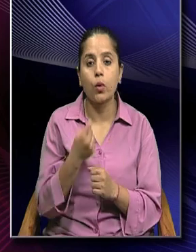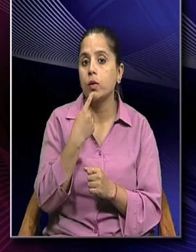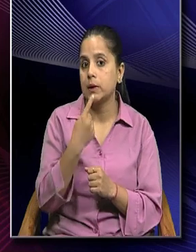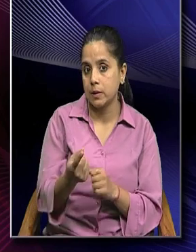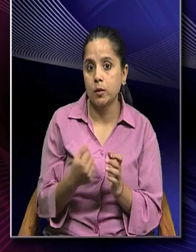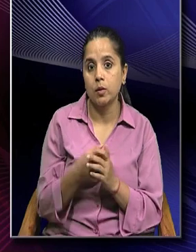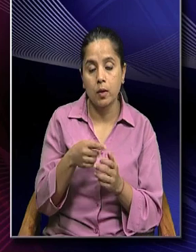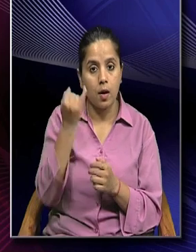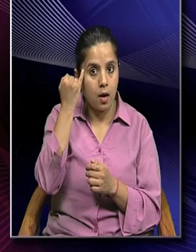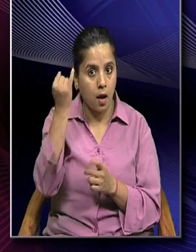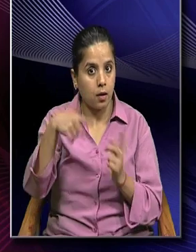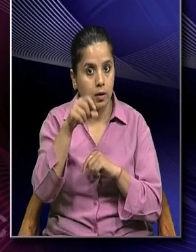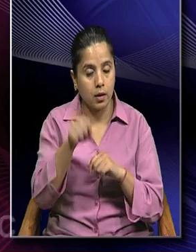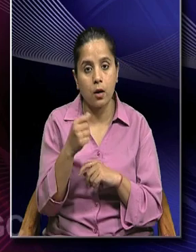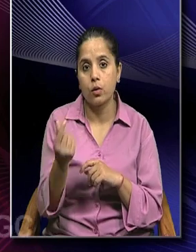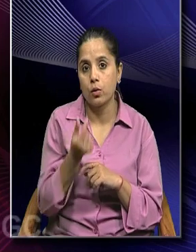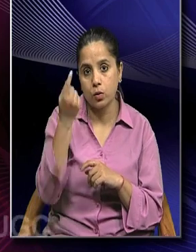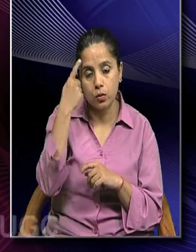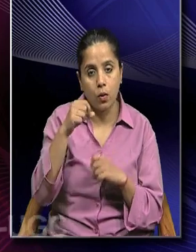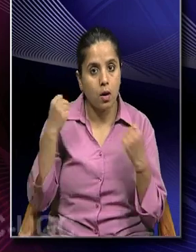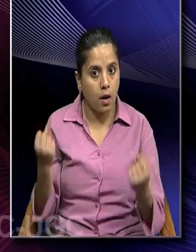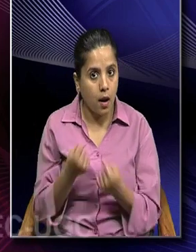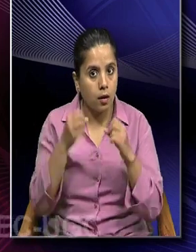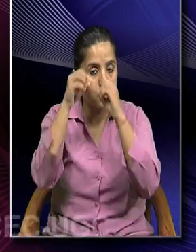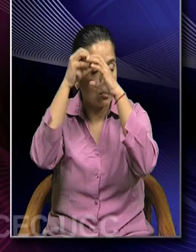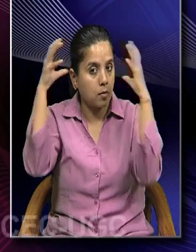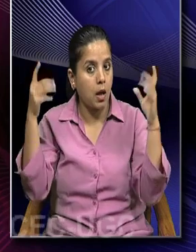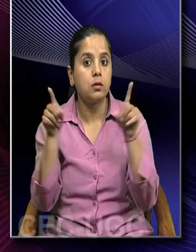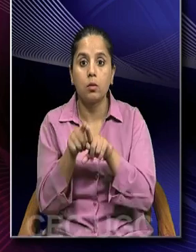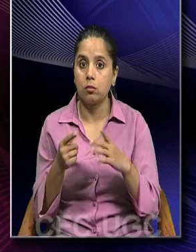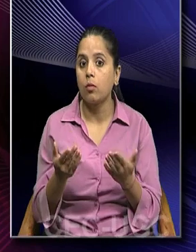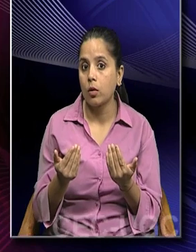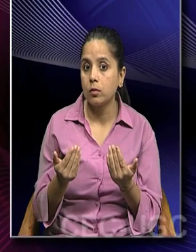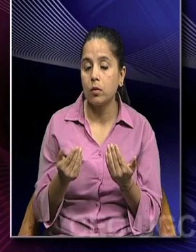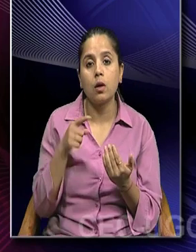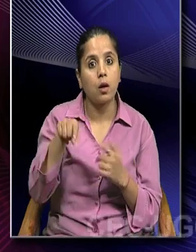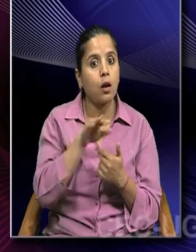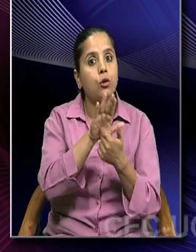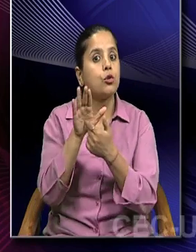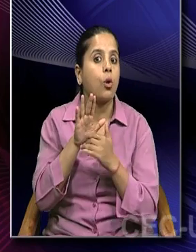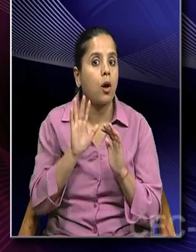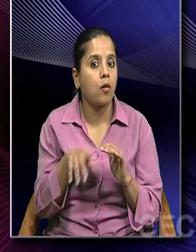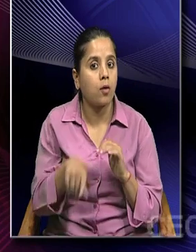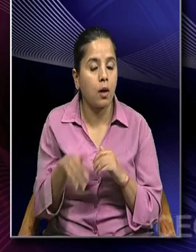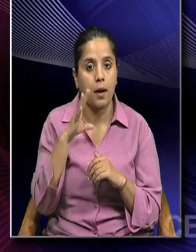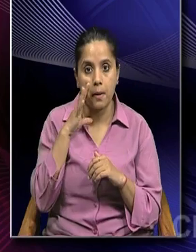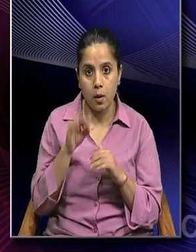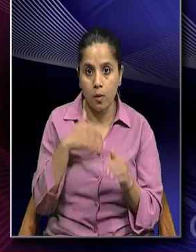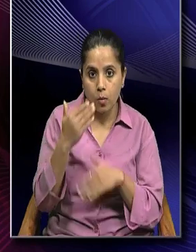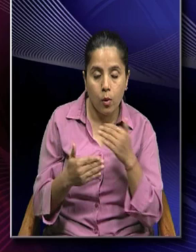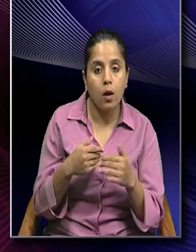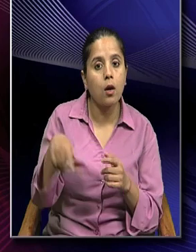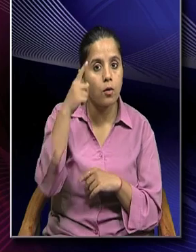that these ideas can be used for active imagination also. and has highlighted the significance of Gita